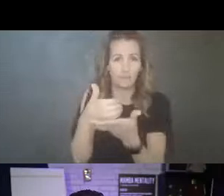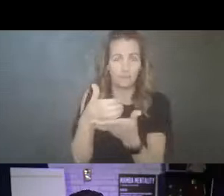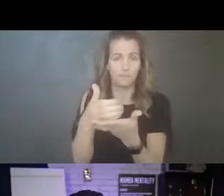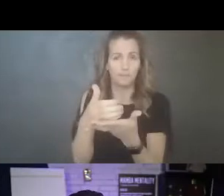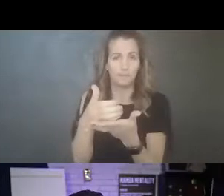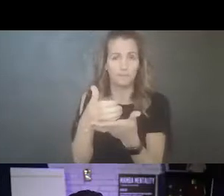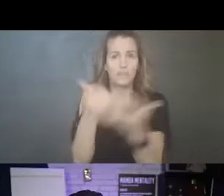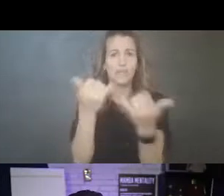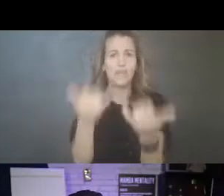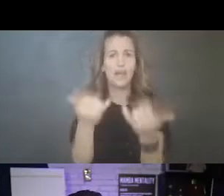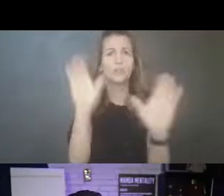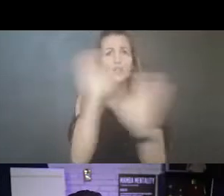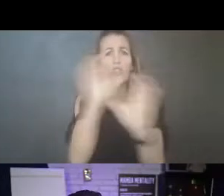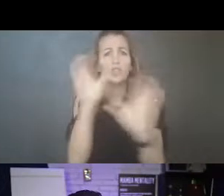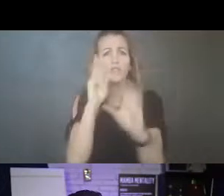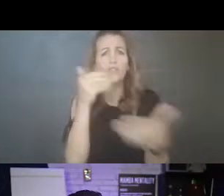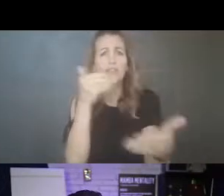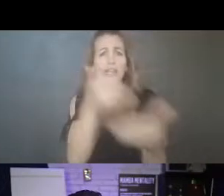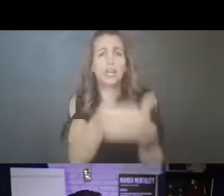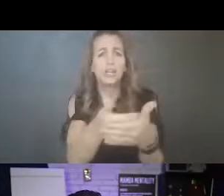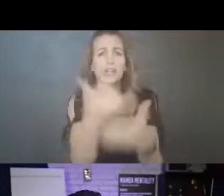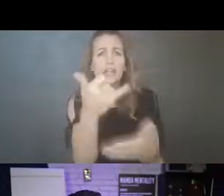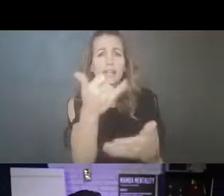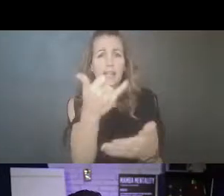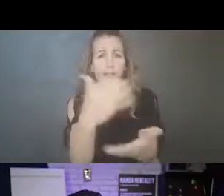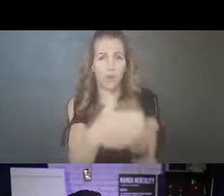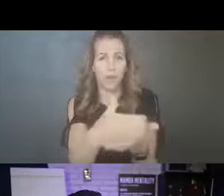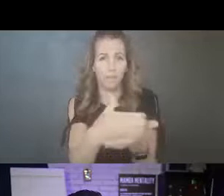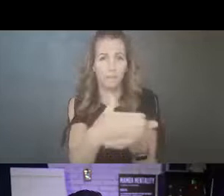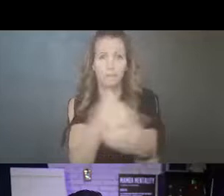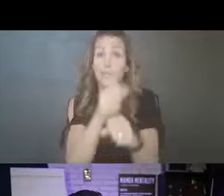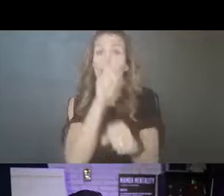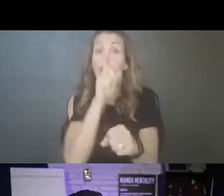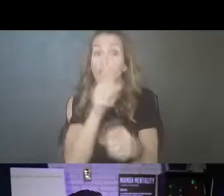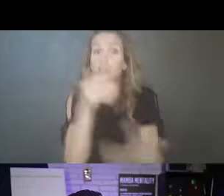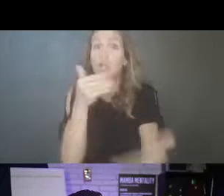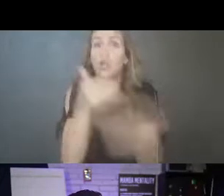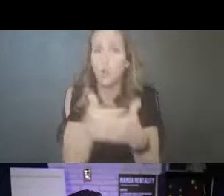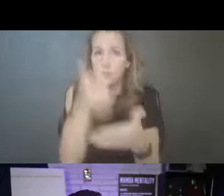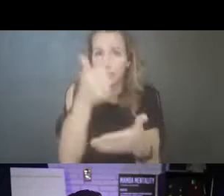Now search for the nearest yellow cup. Make sure it's the closest one.